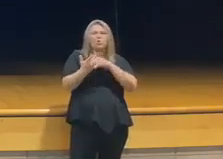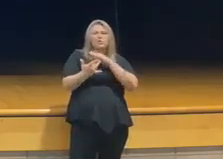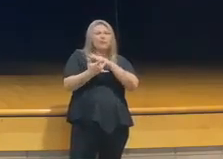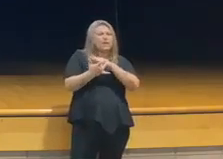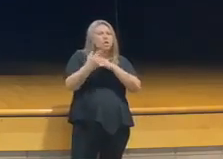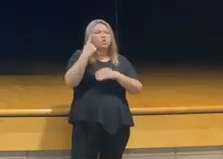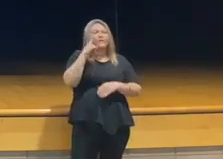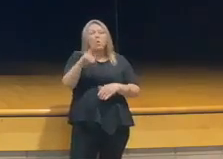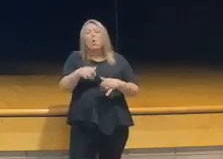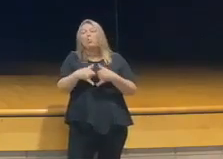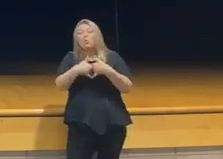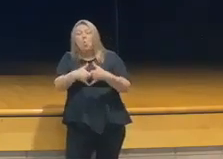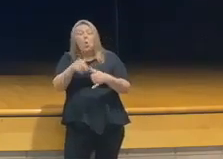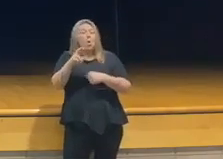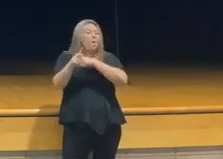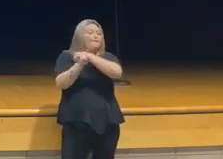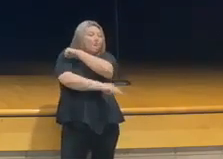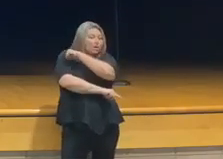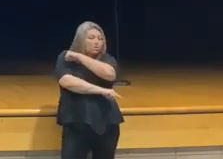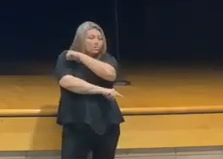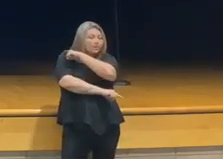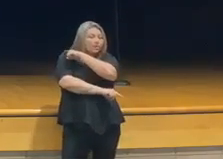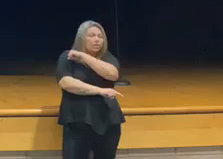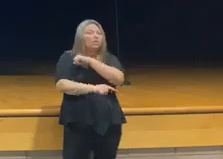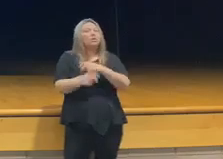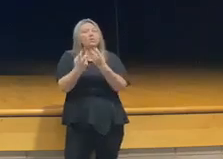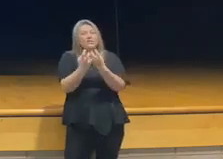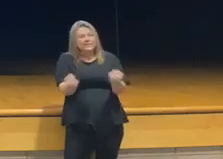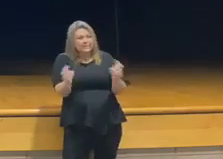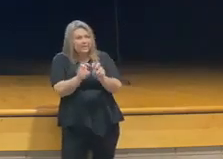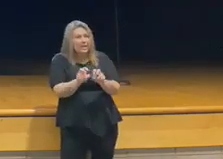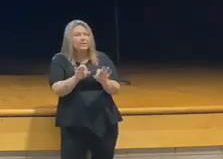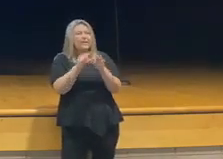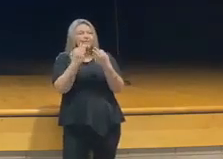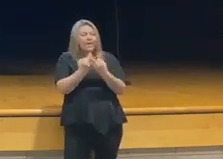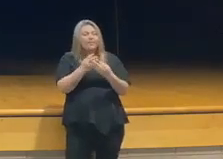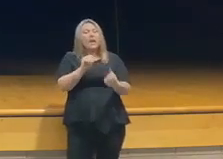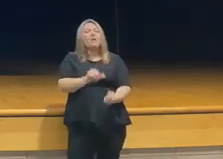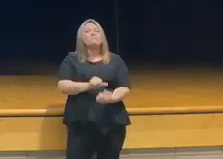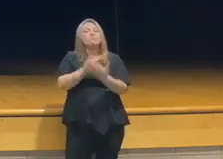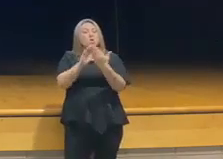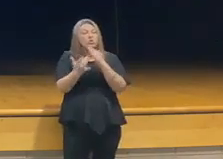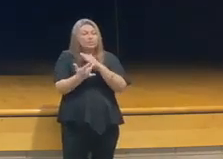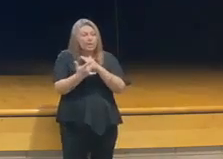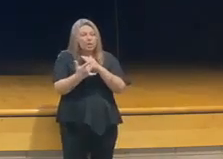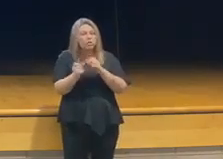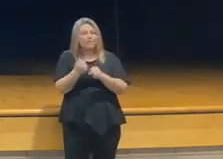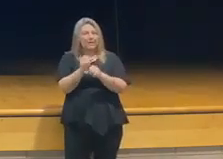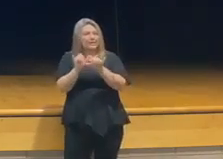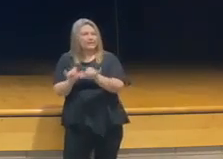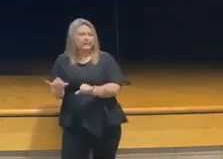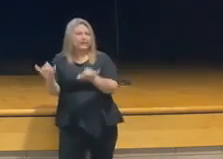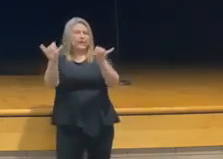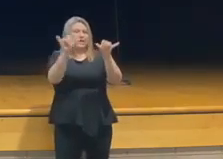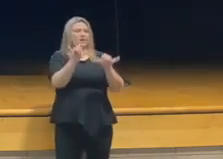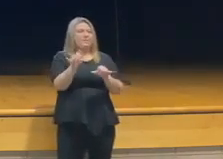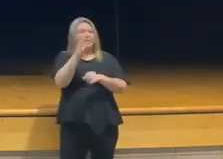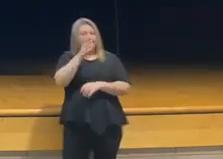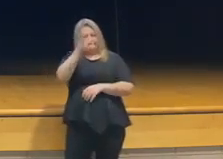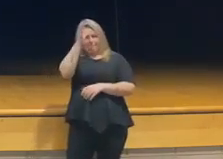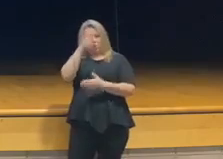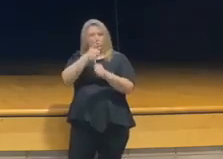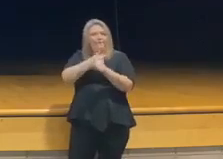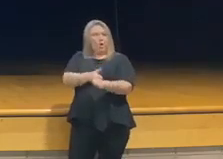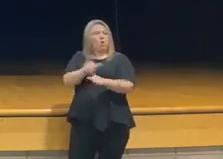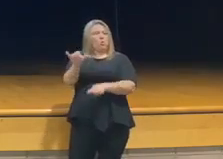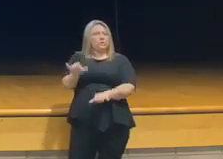down together, come up with a family approach to technology and what that looks like for everybody, parents on the same page as the children, and